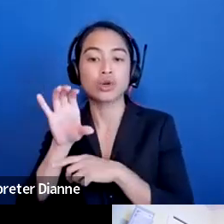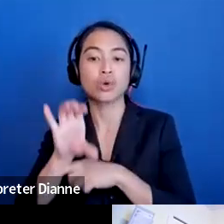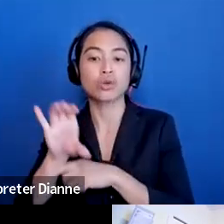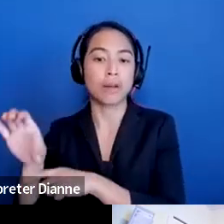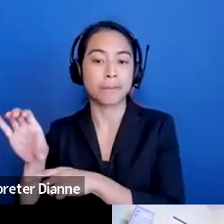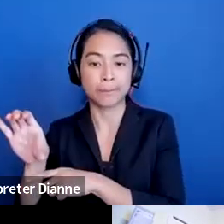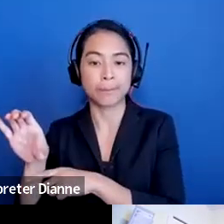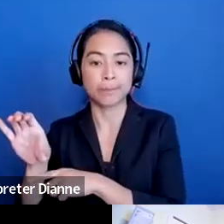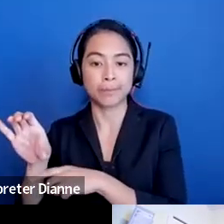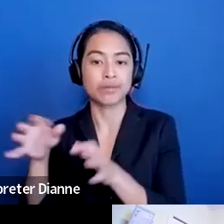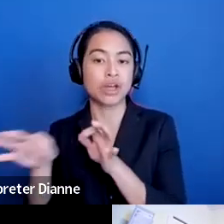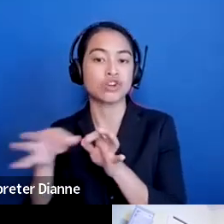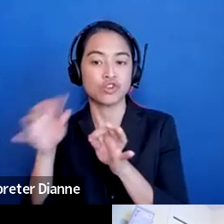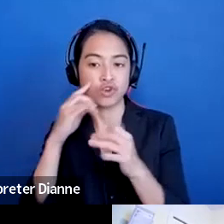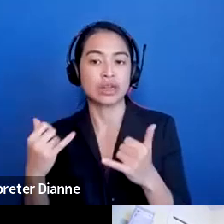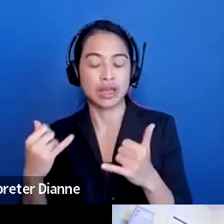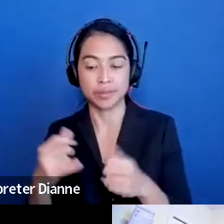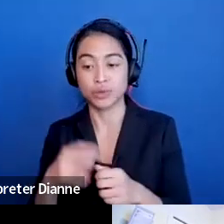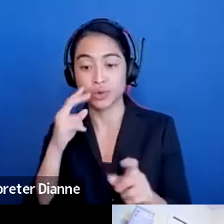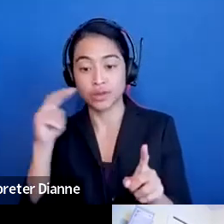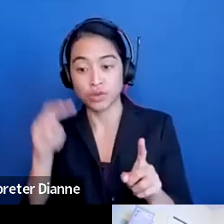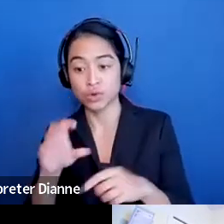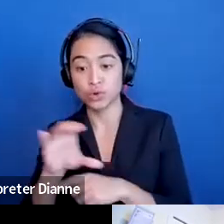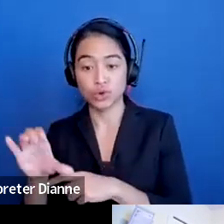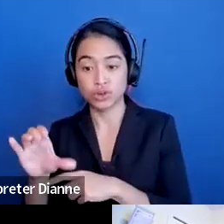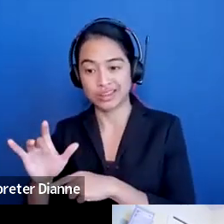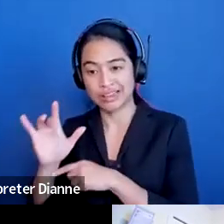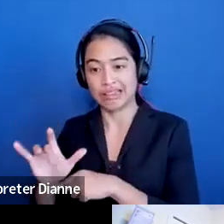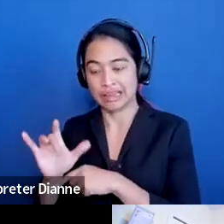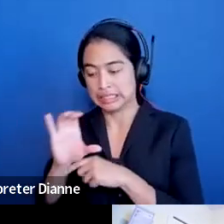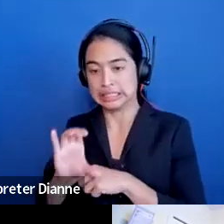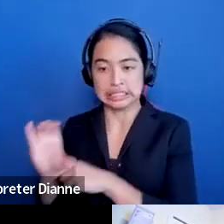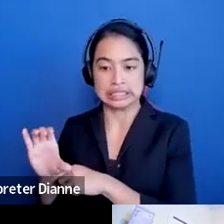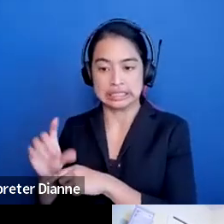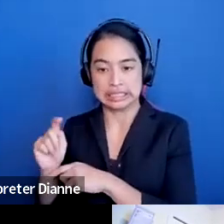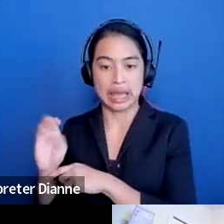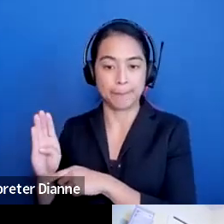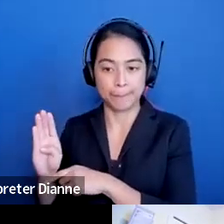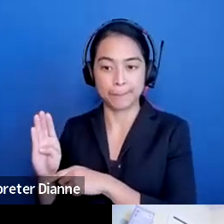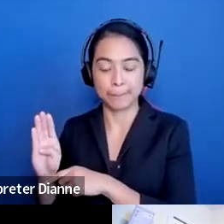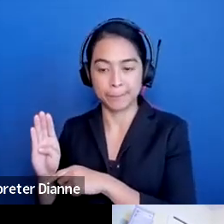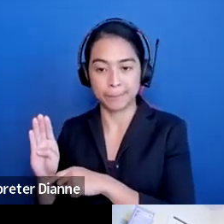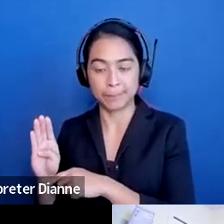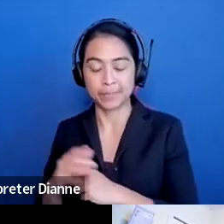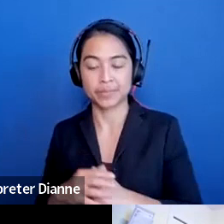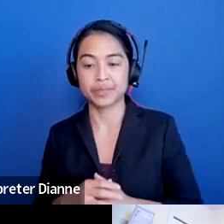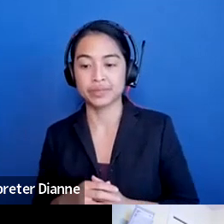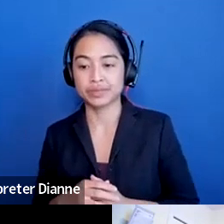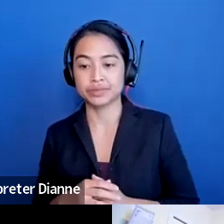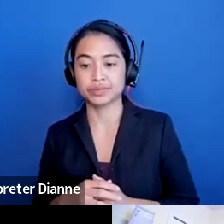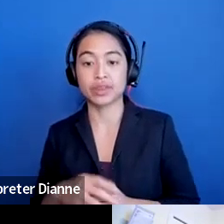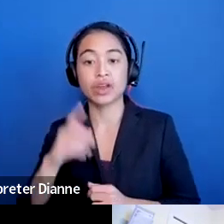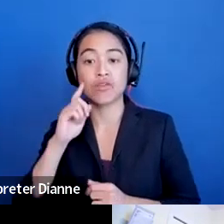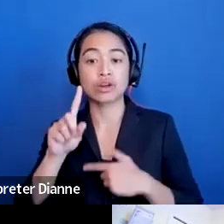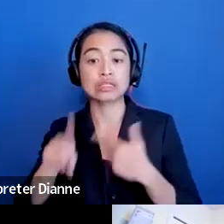for today's session. You can view that captioning by selecting the CC tab on the menu bar. For